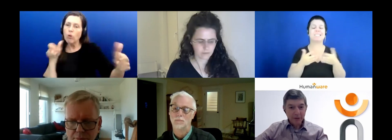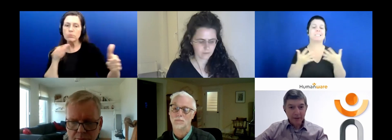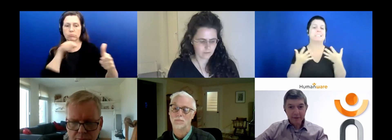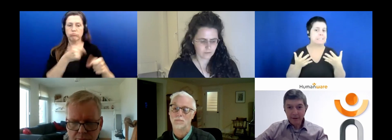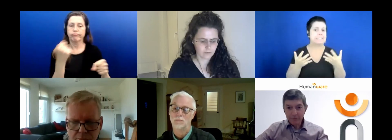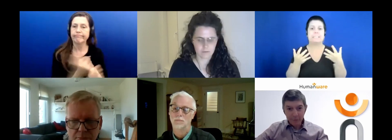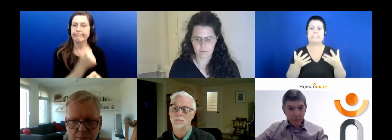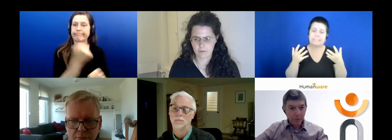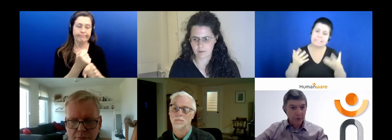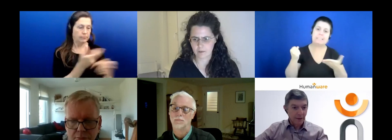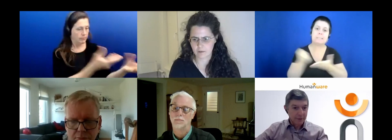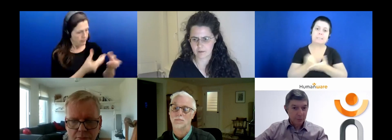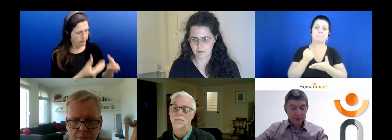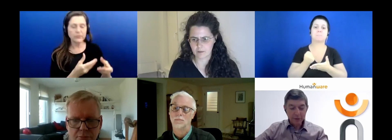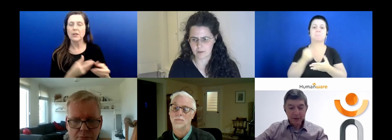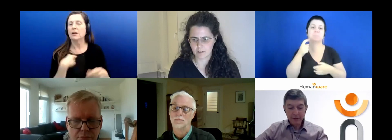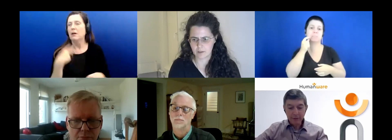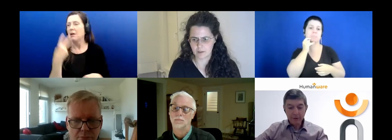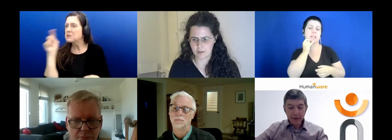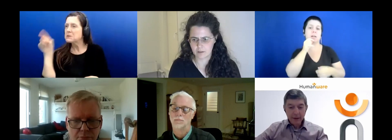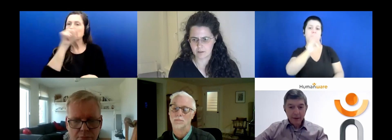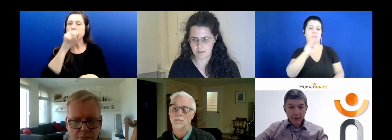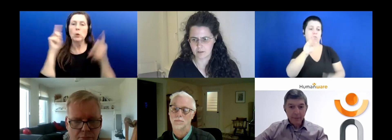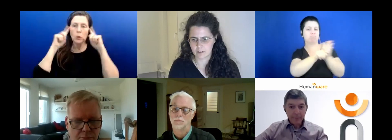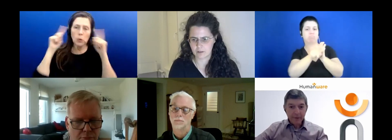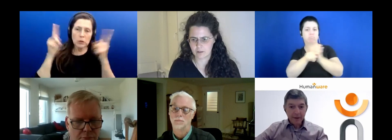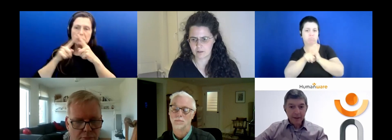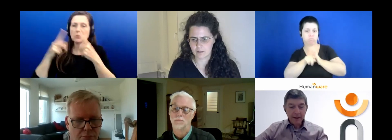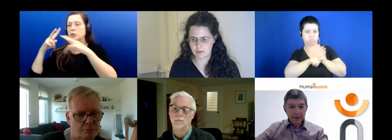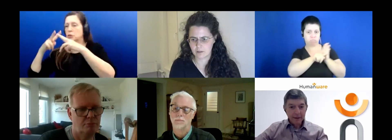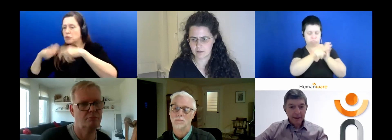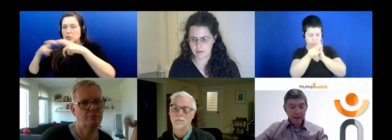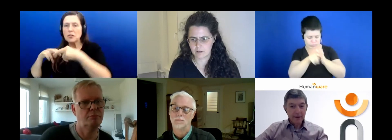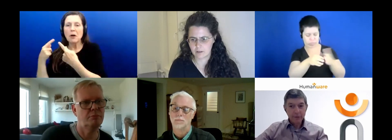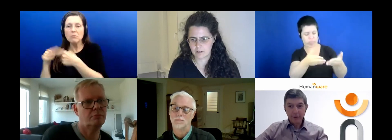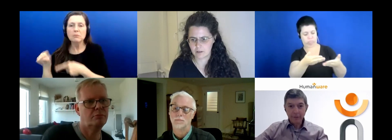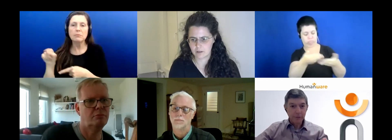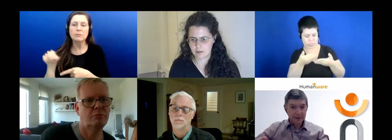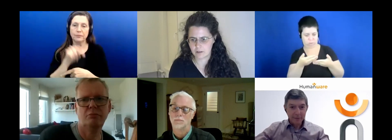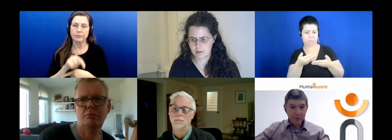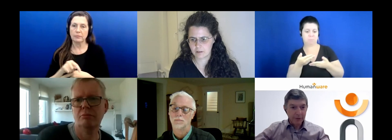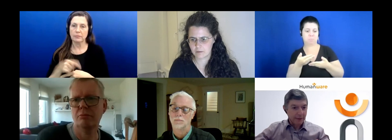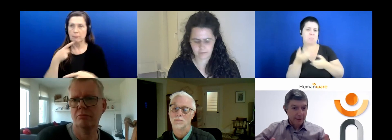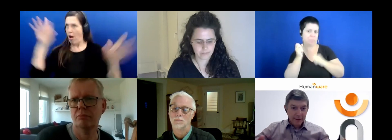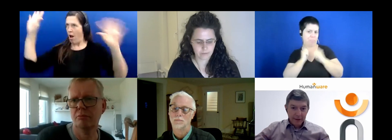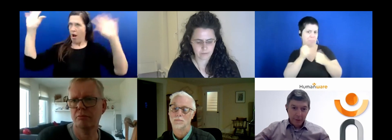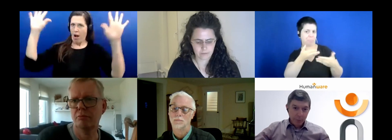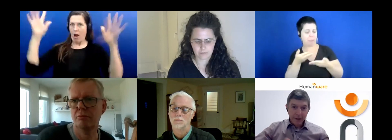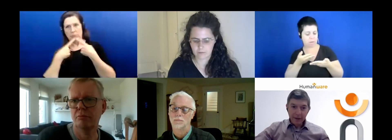research projects from universities or research centers, they announce, for example,